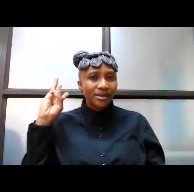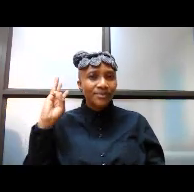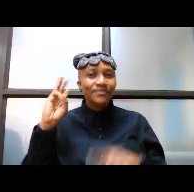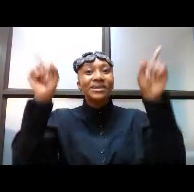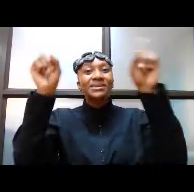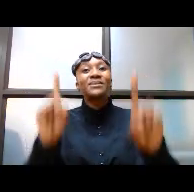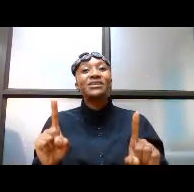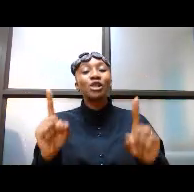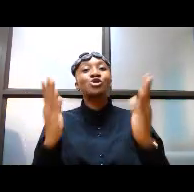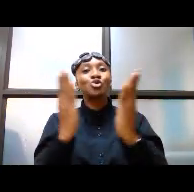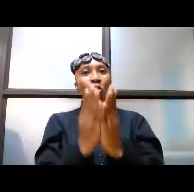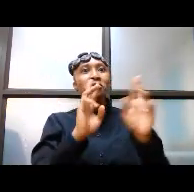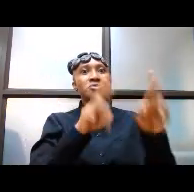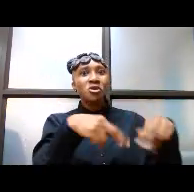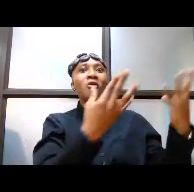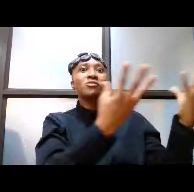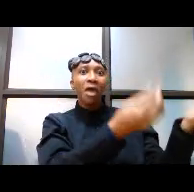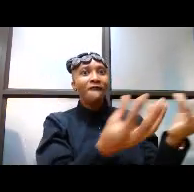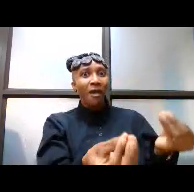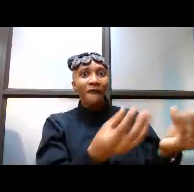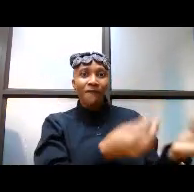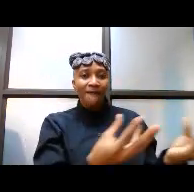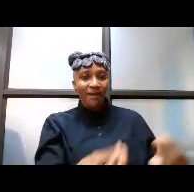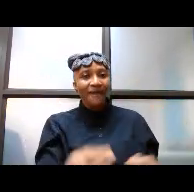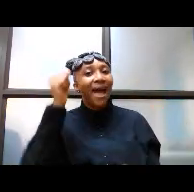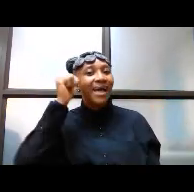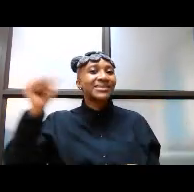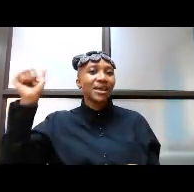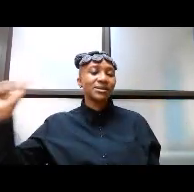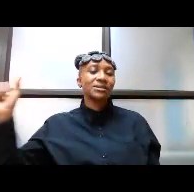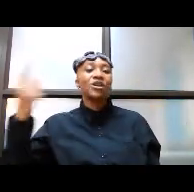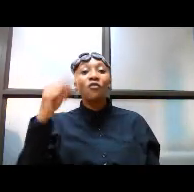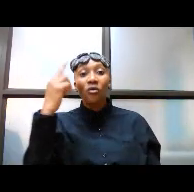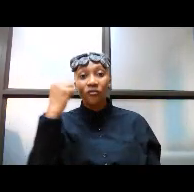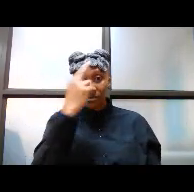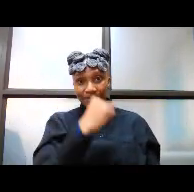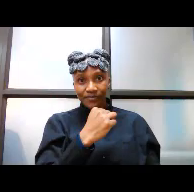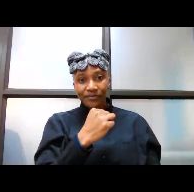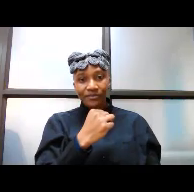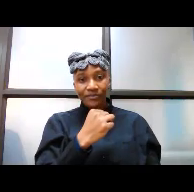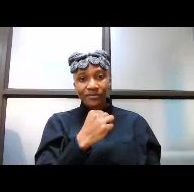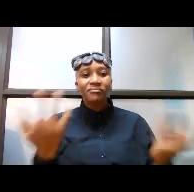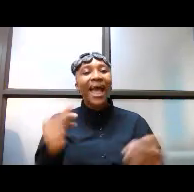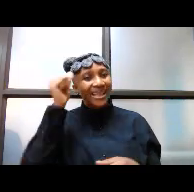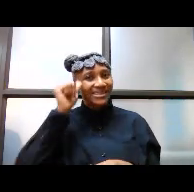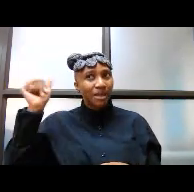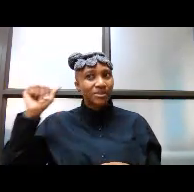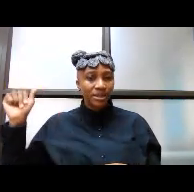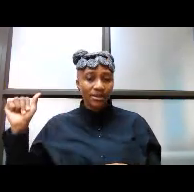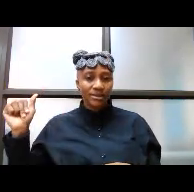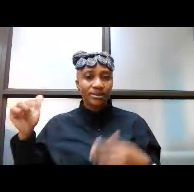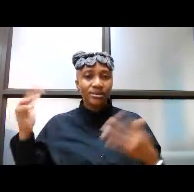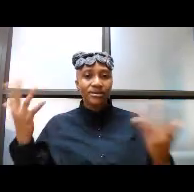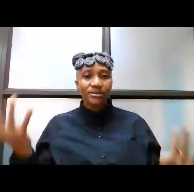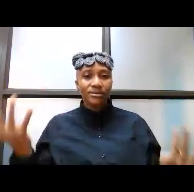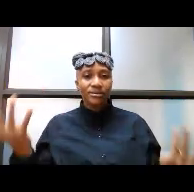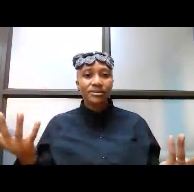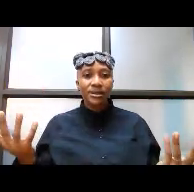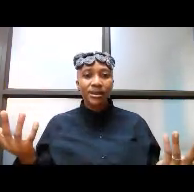resourced for visually impaired persons. It was the assumption. Yet, what the research